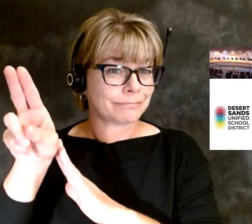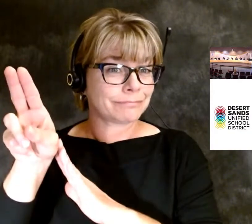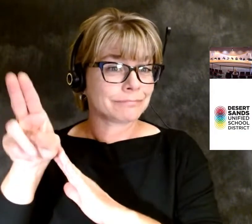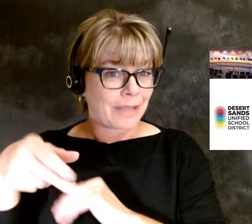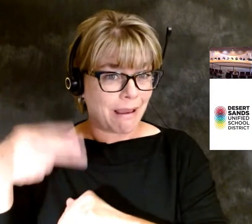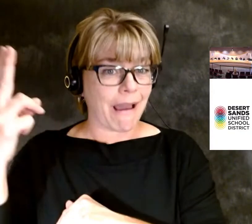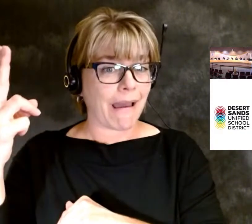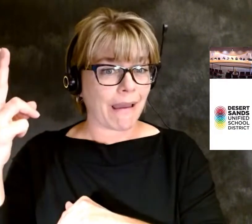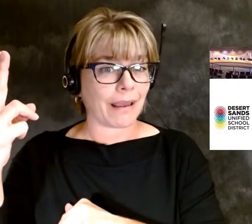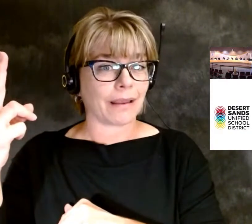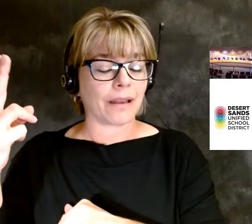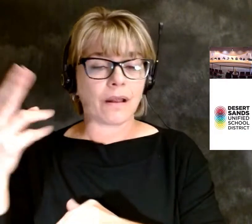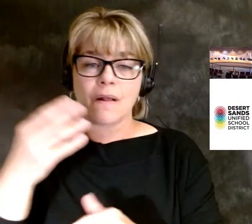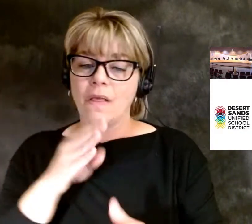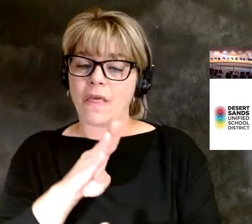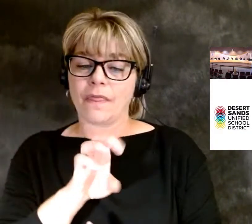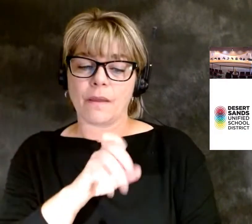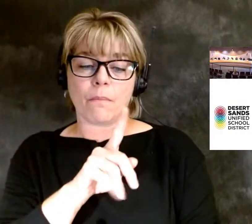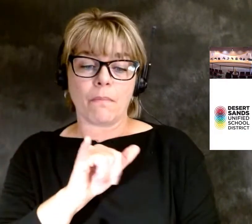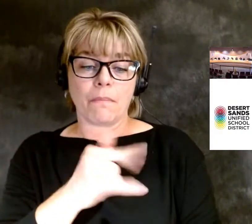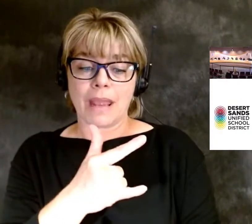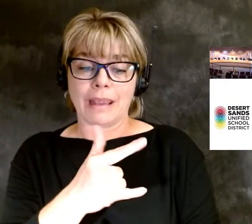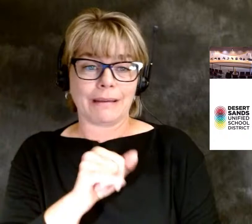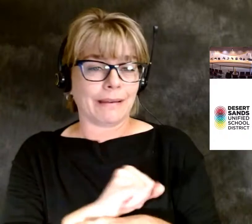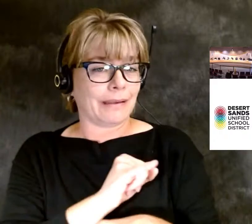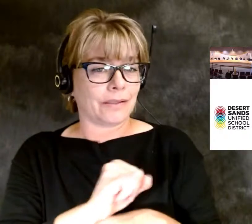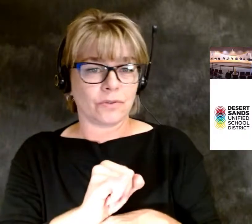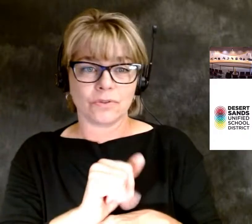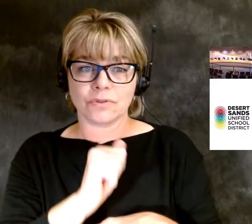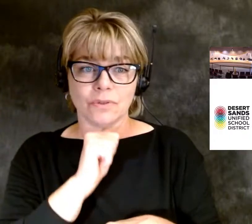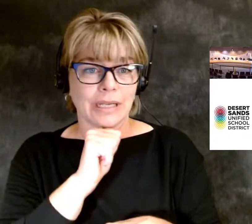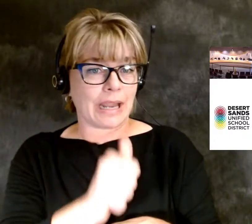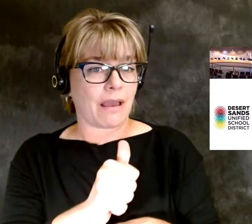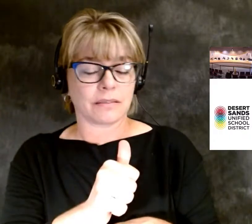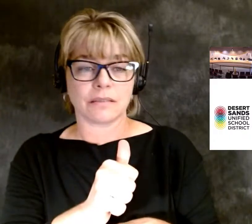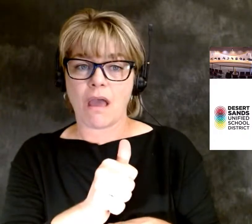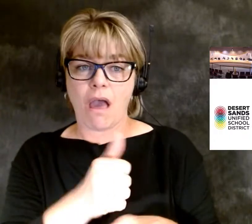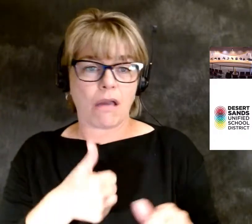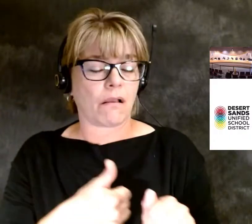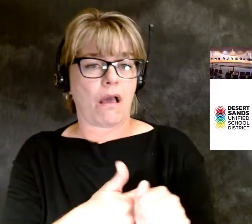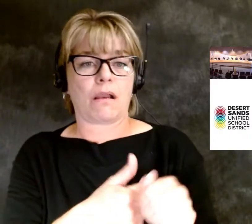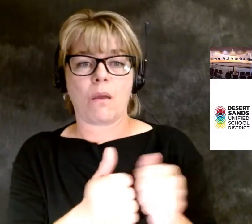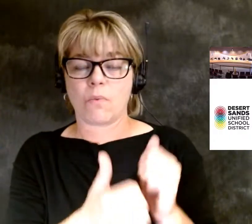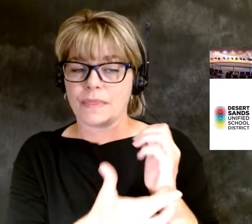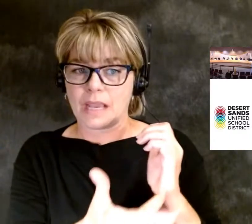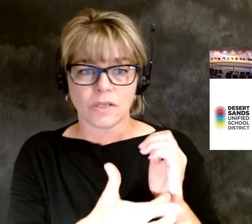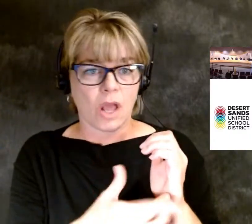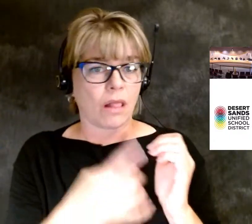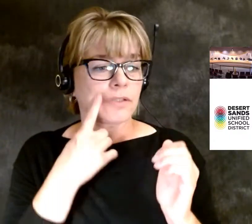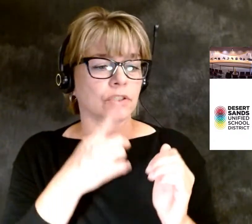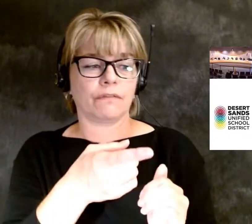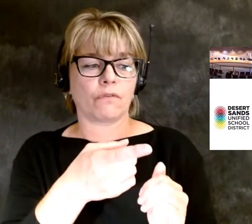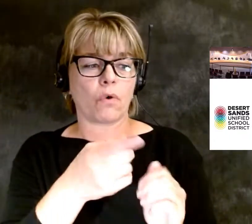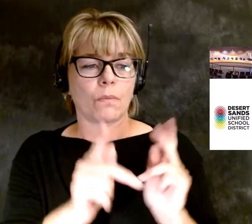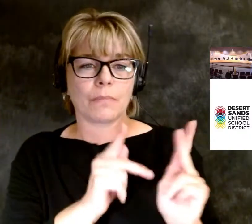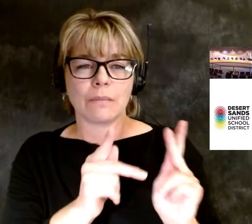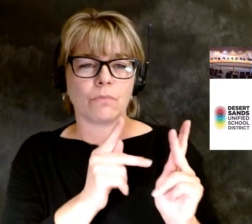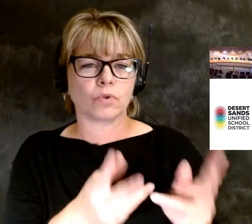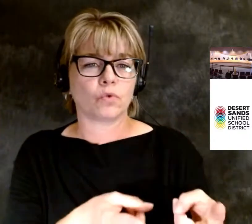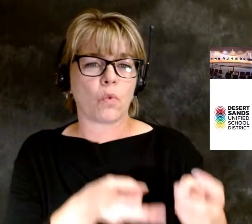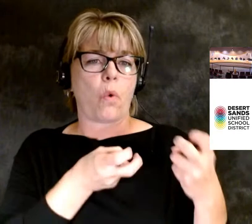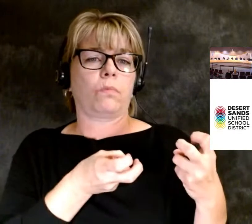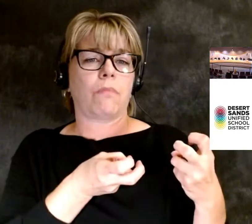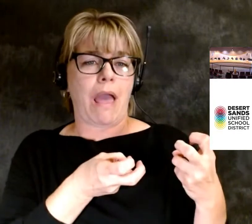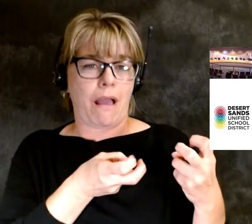up with the rise in technology and the ability for account holders to pull back their funds. That's what caused the Silicon Valley Bank